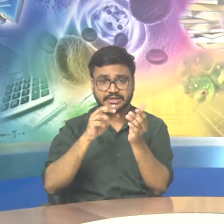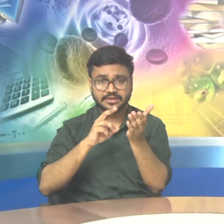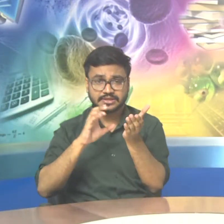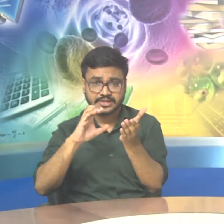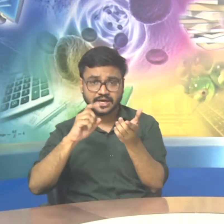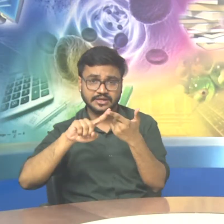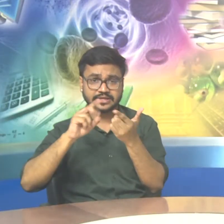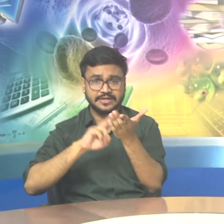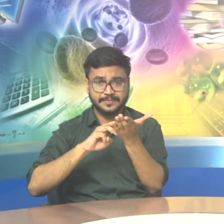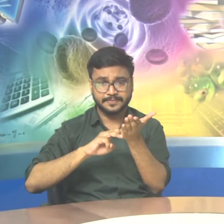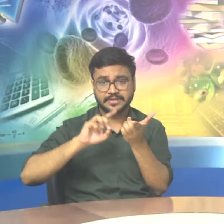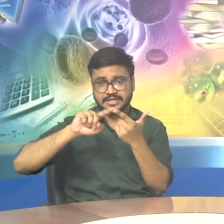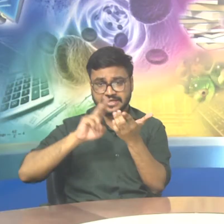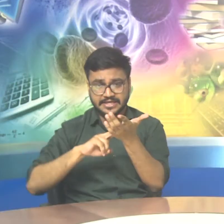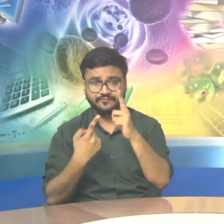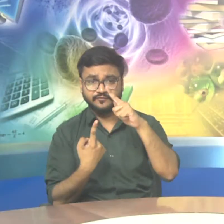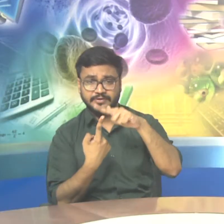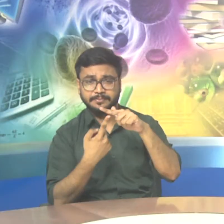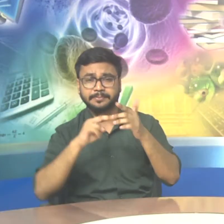Next is displacement.